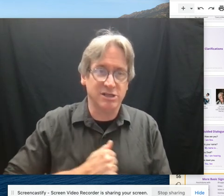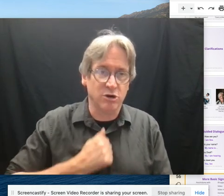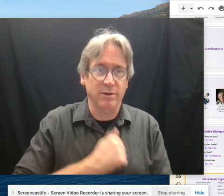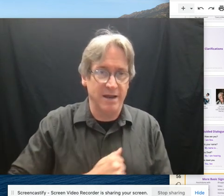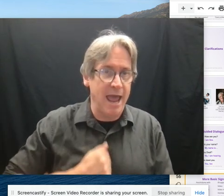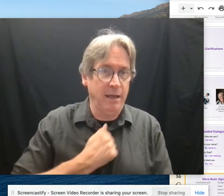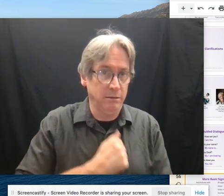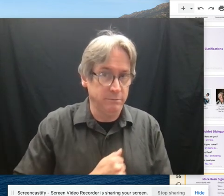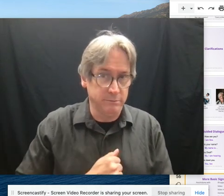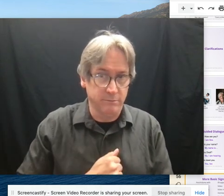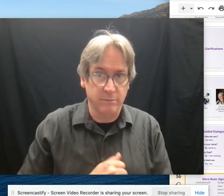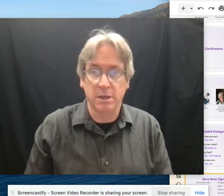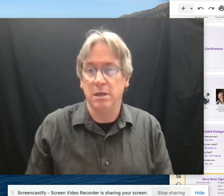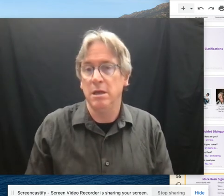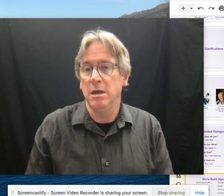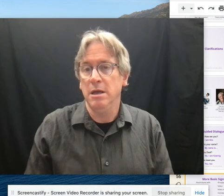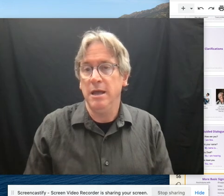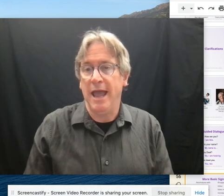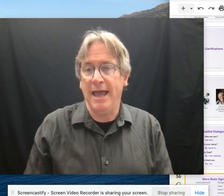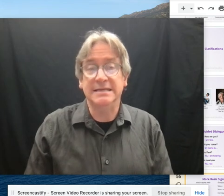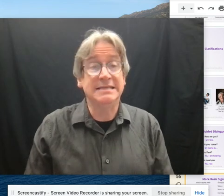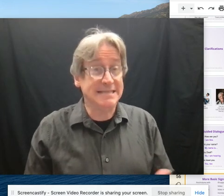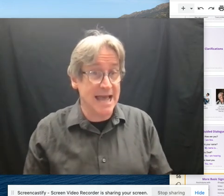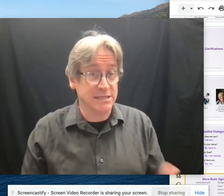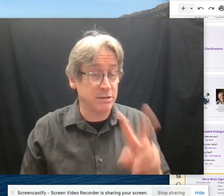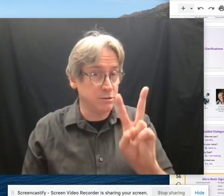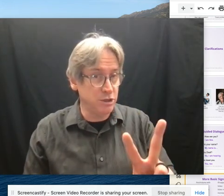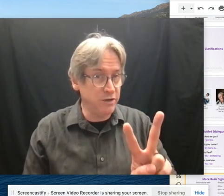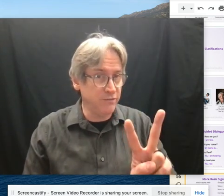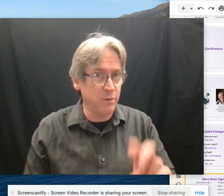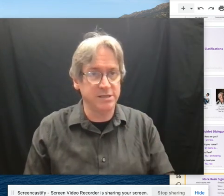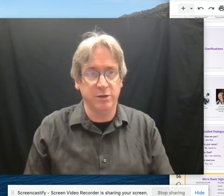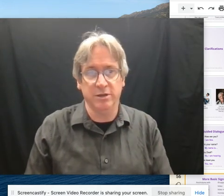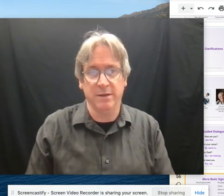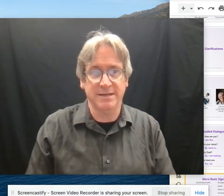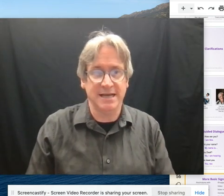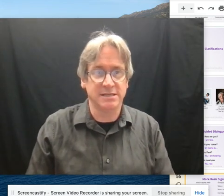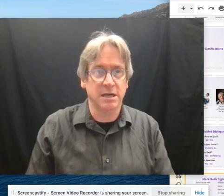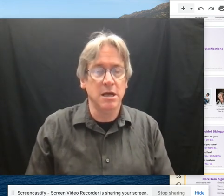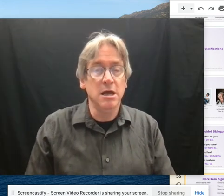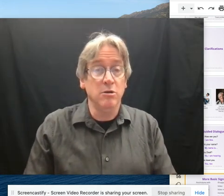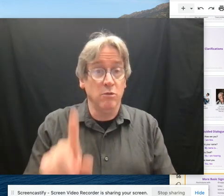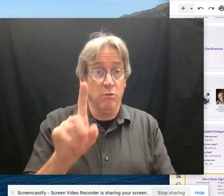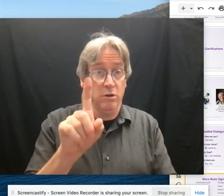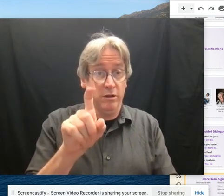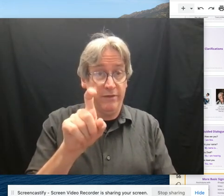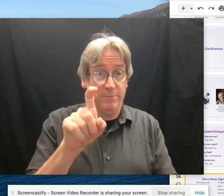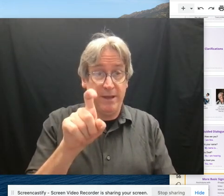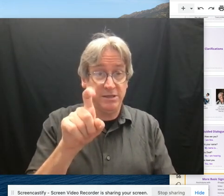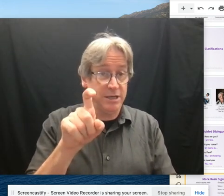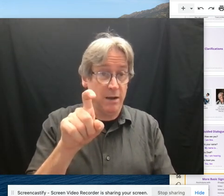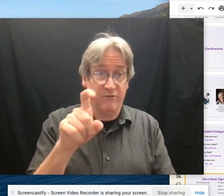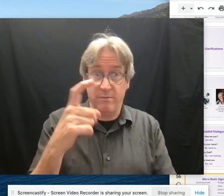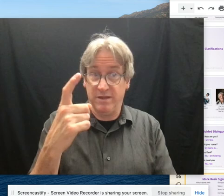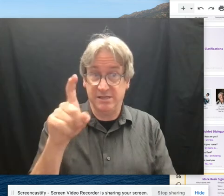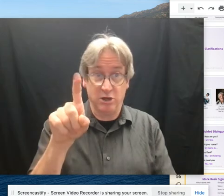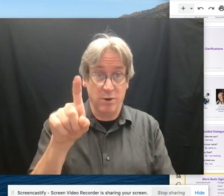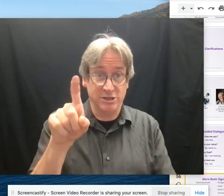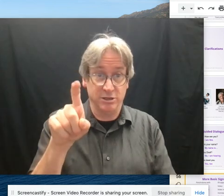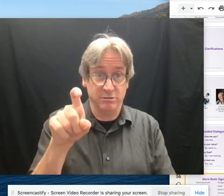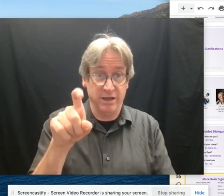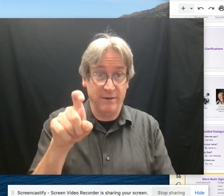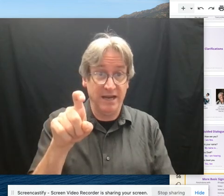an S or with an A. And test. There are two different ways that you can think about test. They basically come from